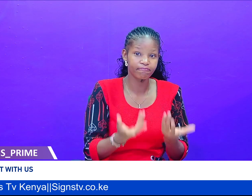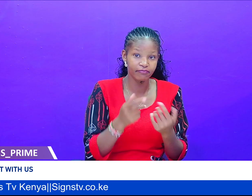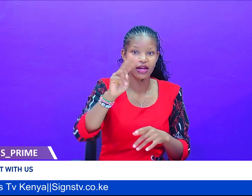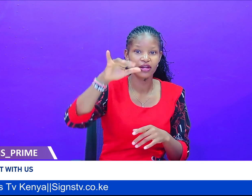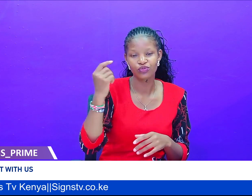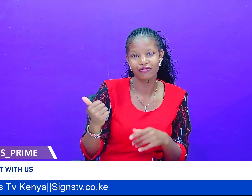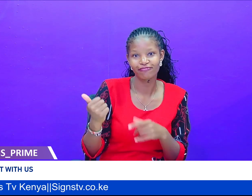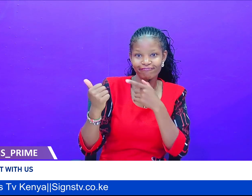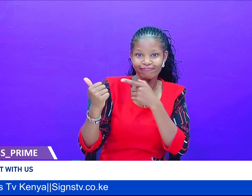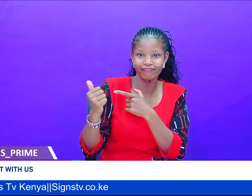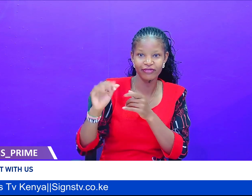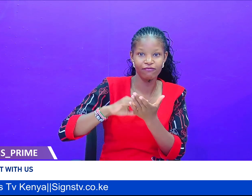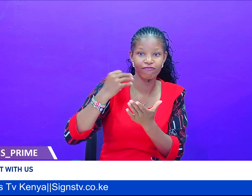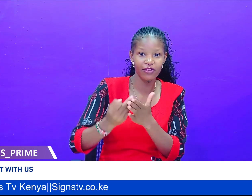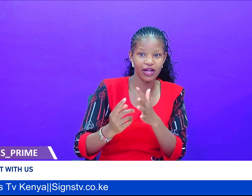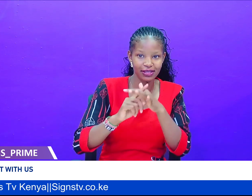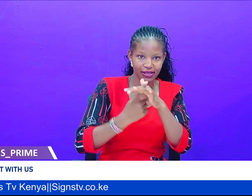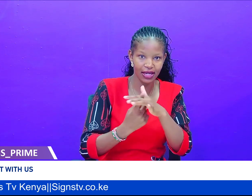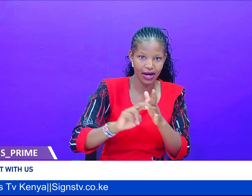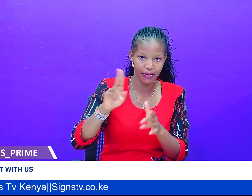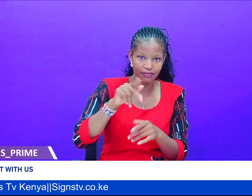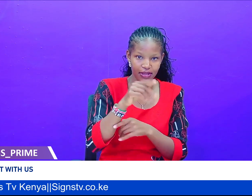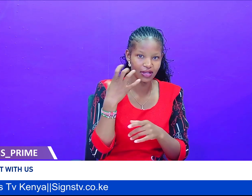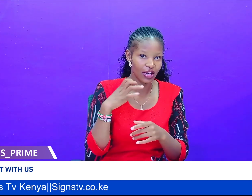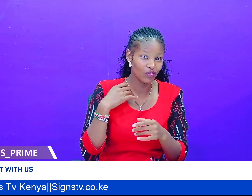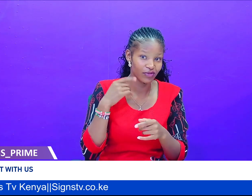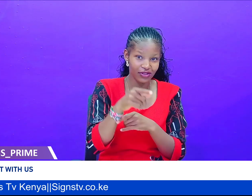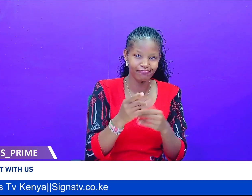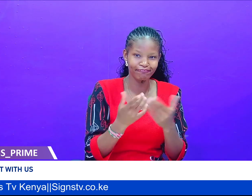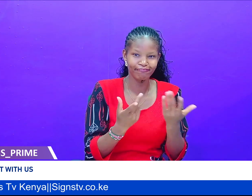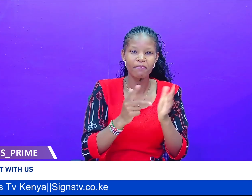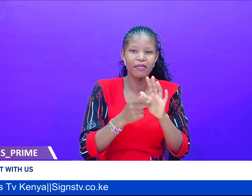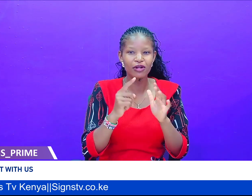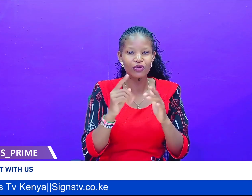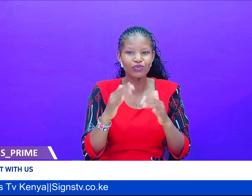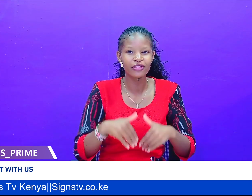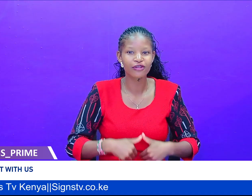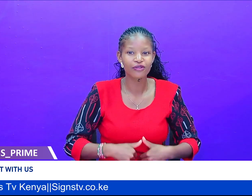Fund Startup Capital to thousands of young people at the Jomo Kenyatta Showground.